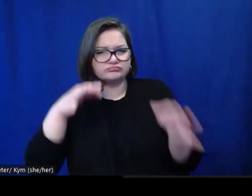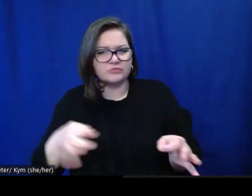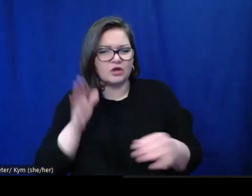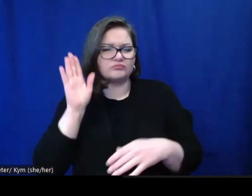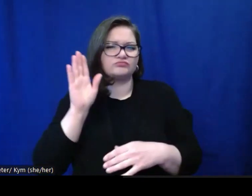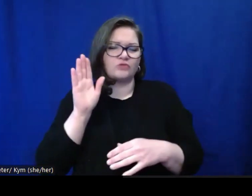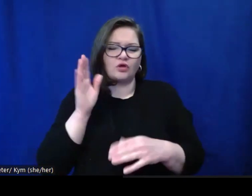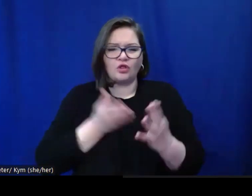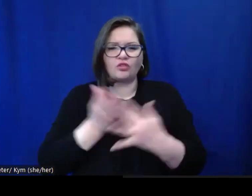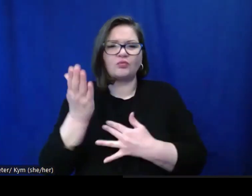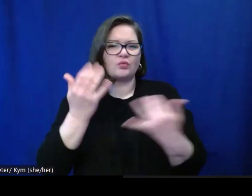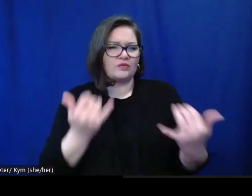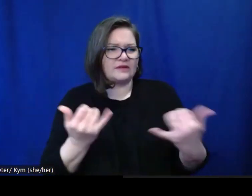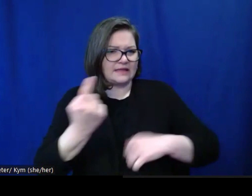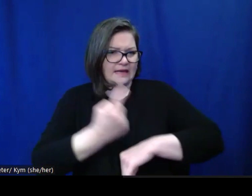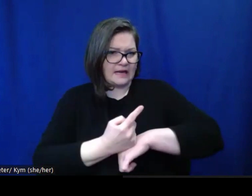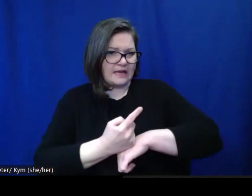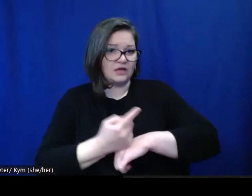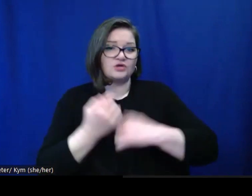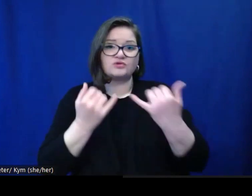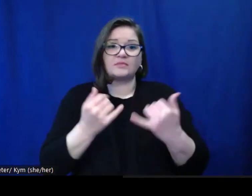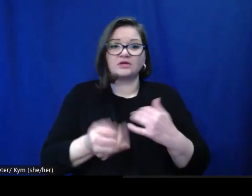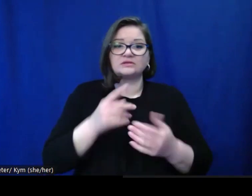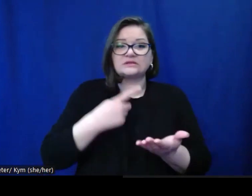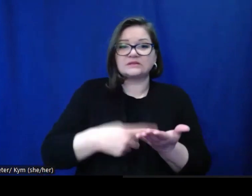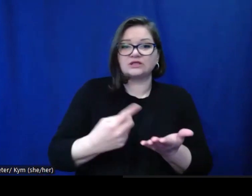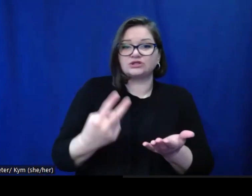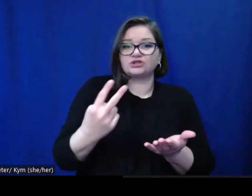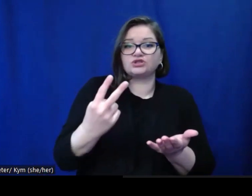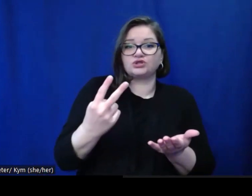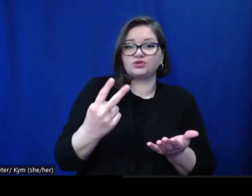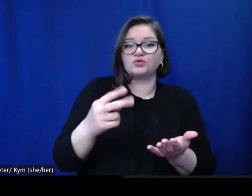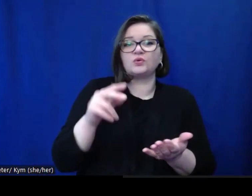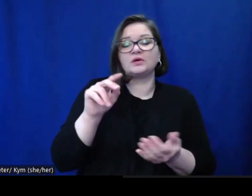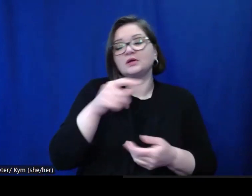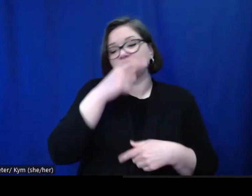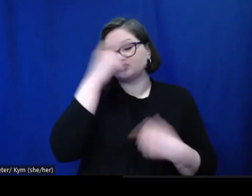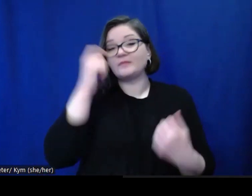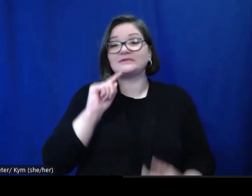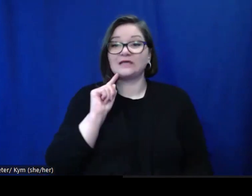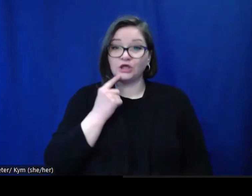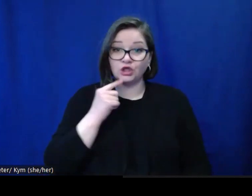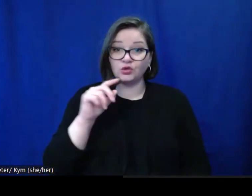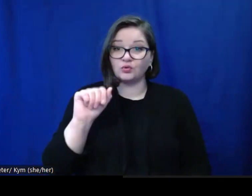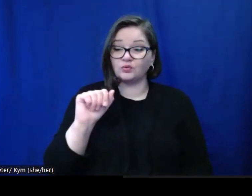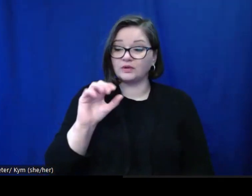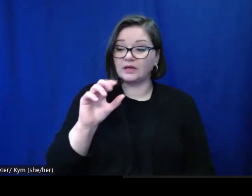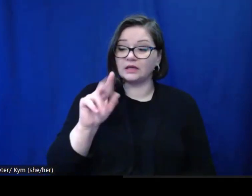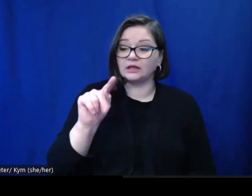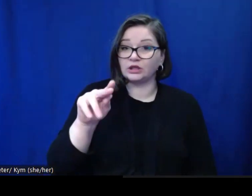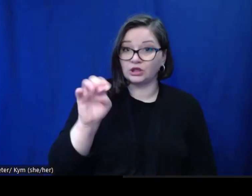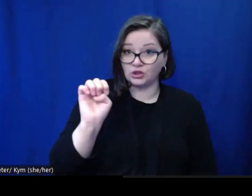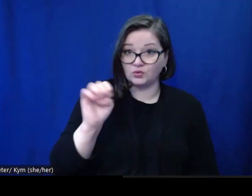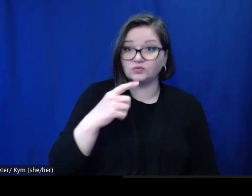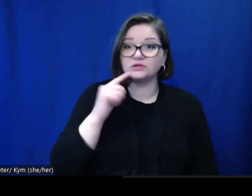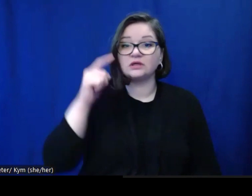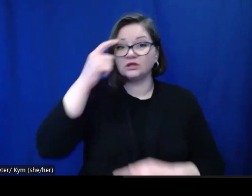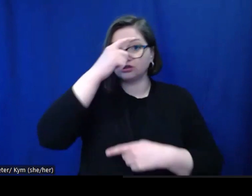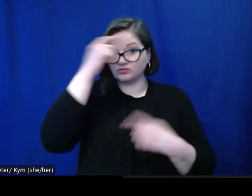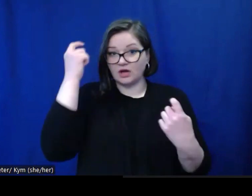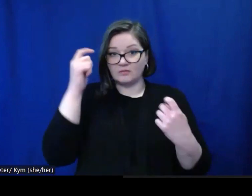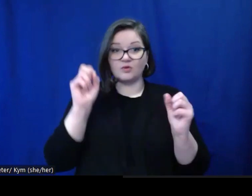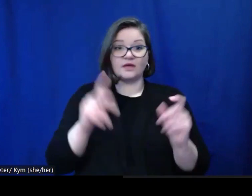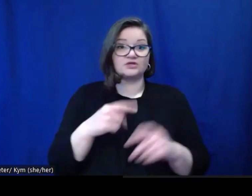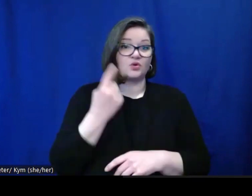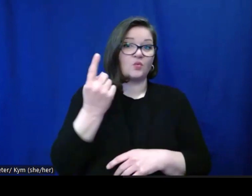2 types of trauma. So acute trauma. Are we all aware of acute trauma? Okay, absolutely. So one significant event that